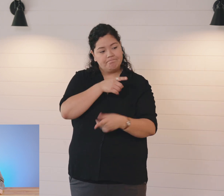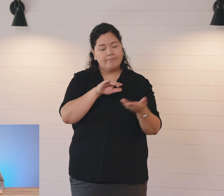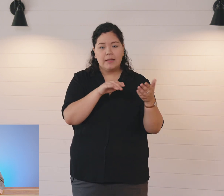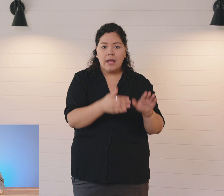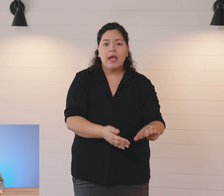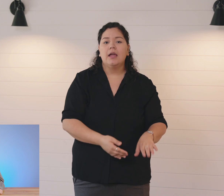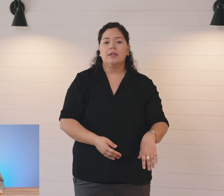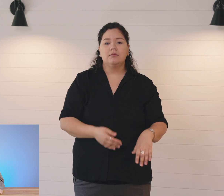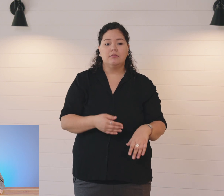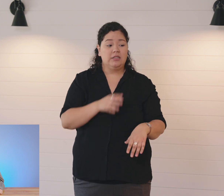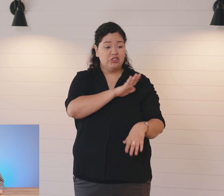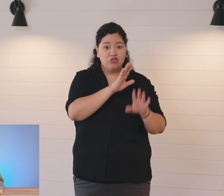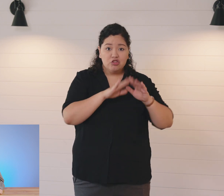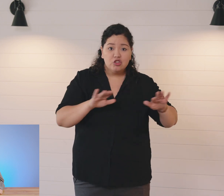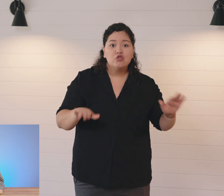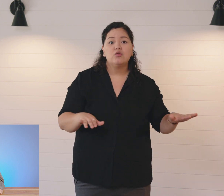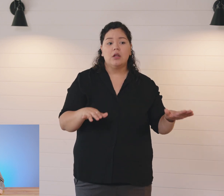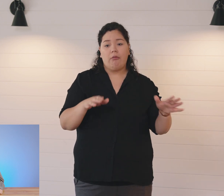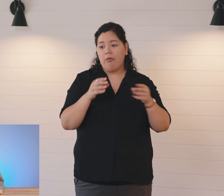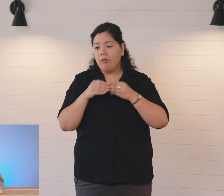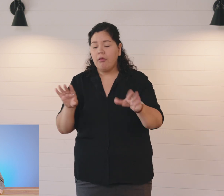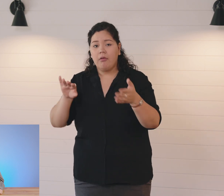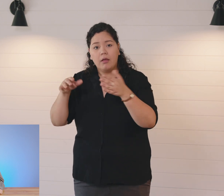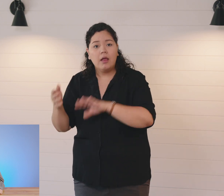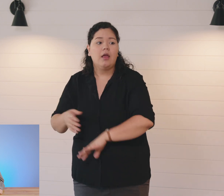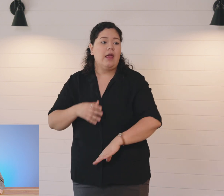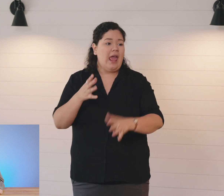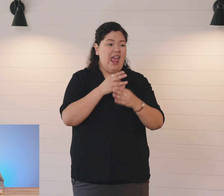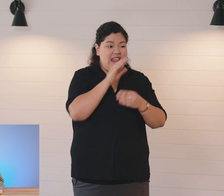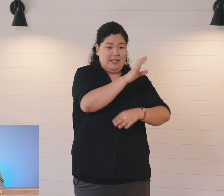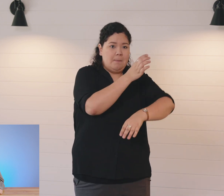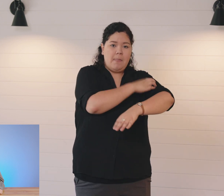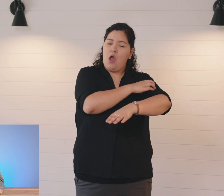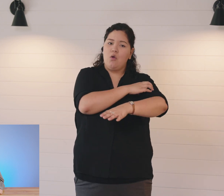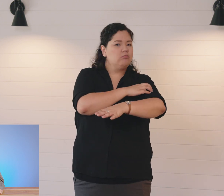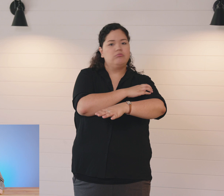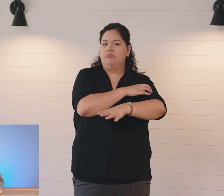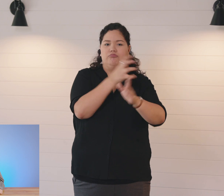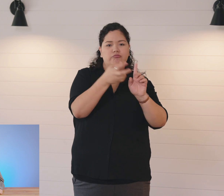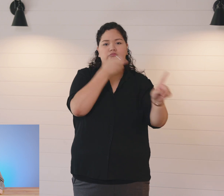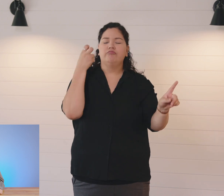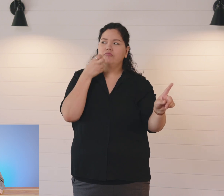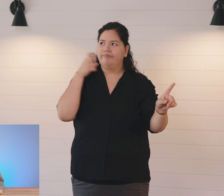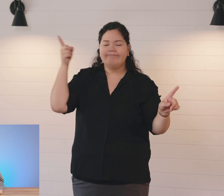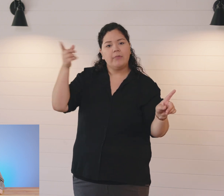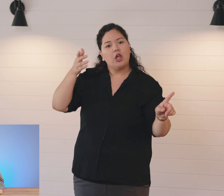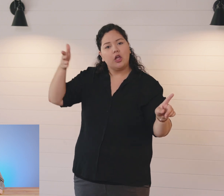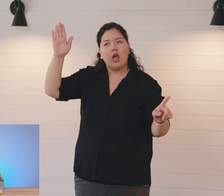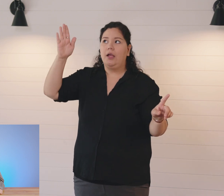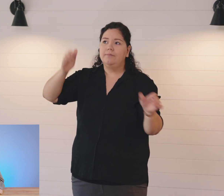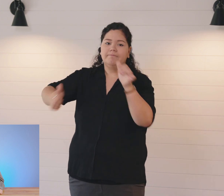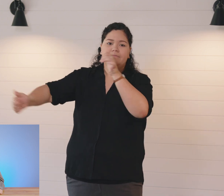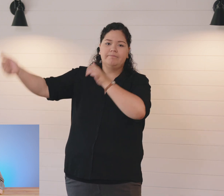sea, having lost his children, and the greatest power in the world was shown to be Yahweh and not Pharaoh